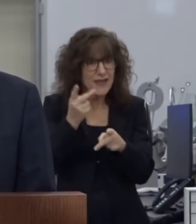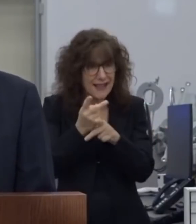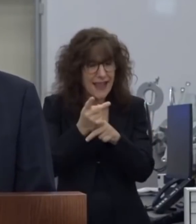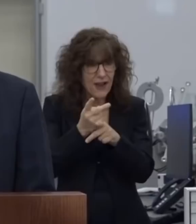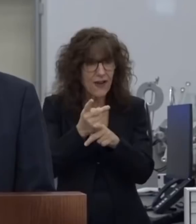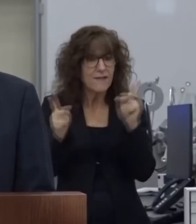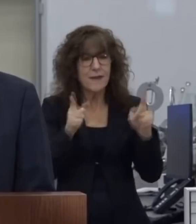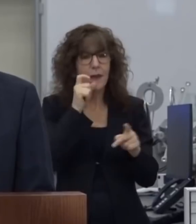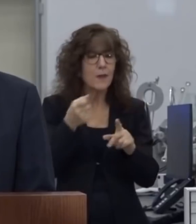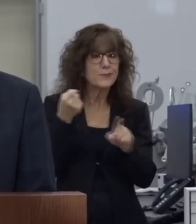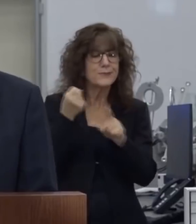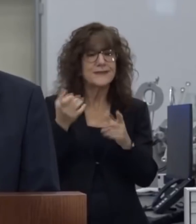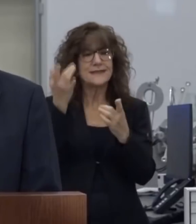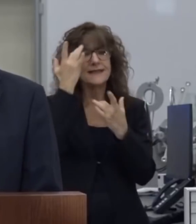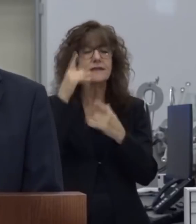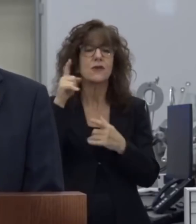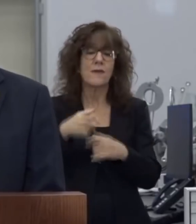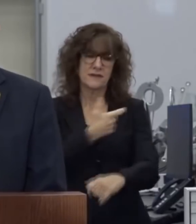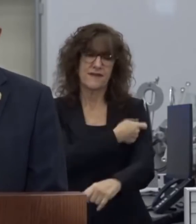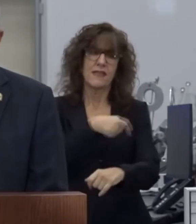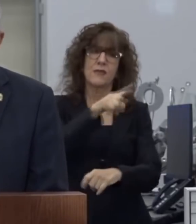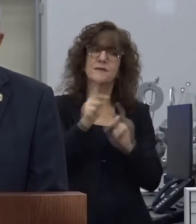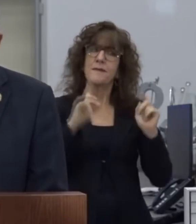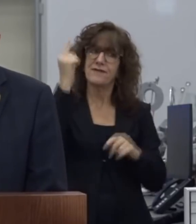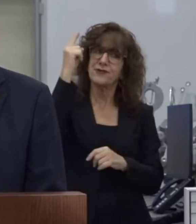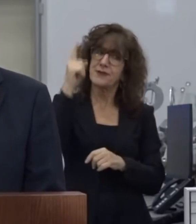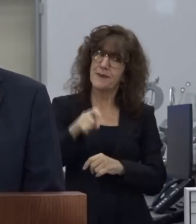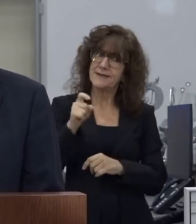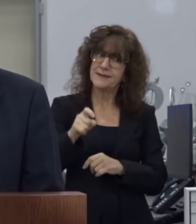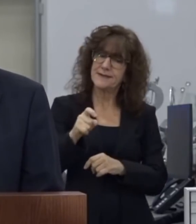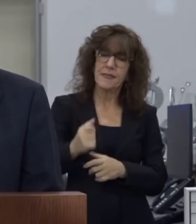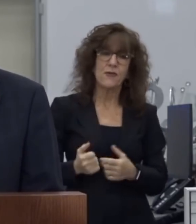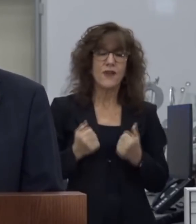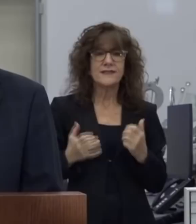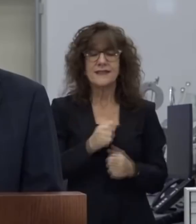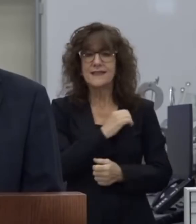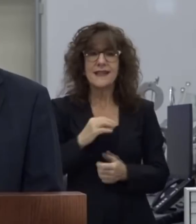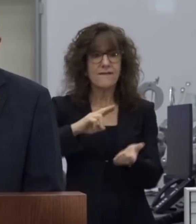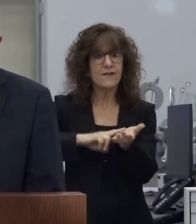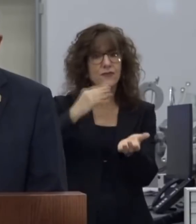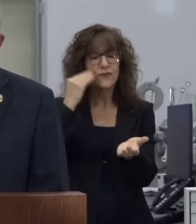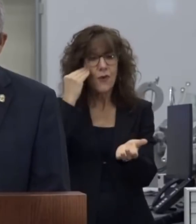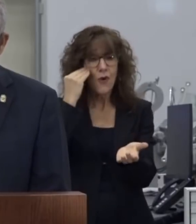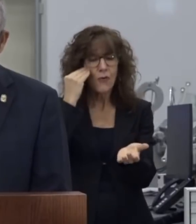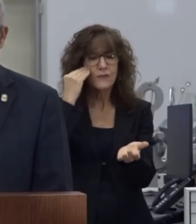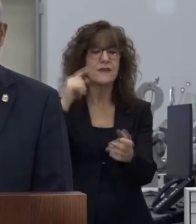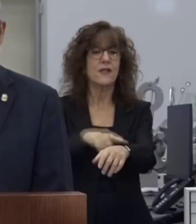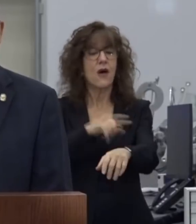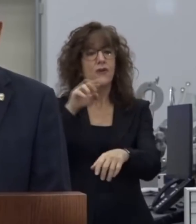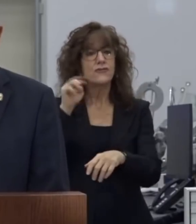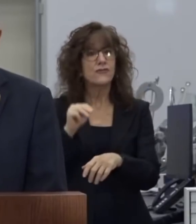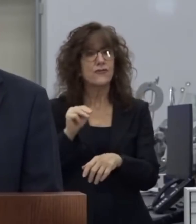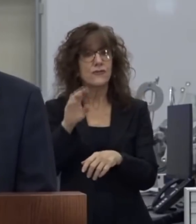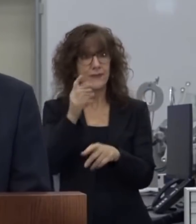who get sick. So we got to vaccinate those people. Residents and staff of nursing homes and long-term care facilities are